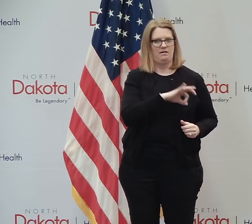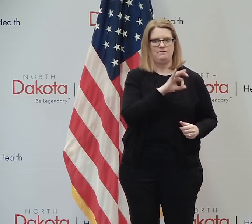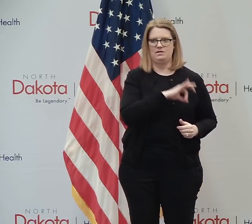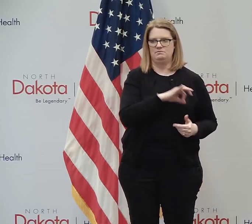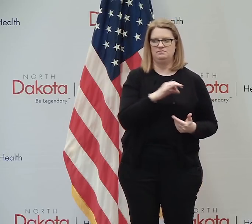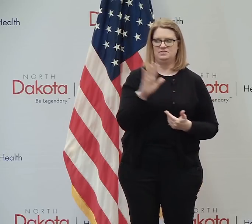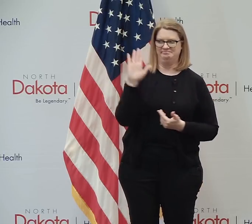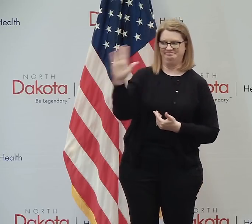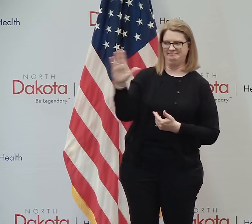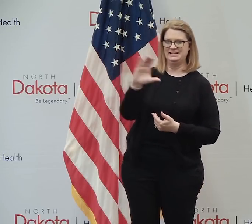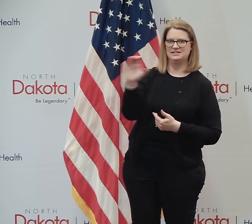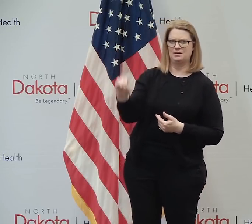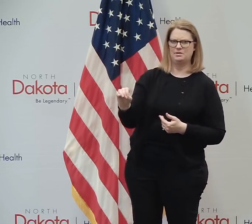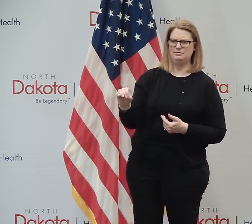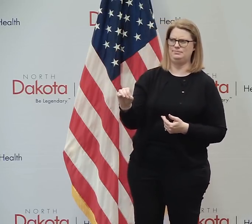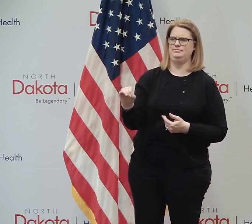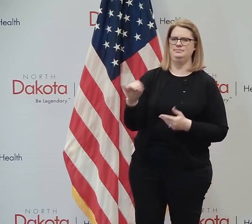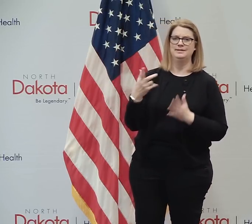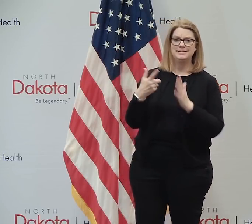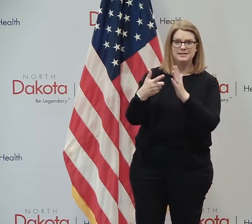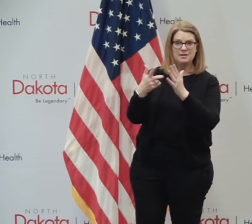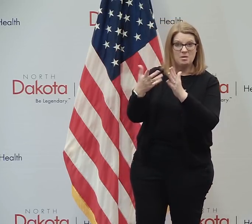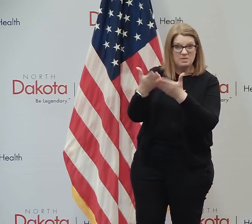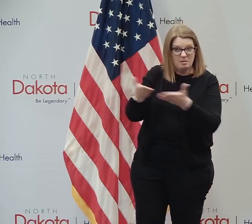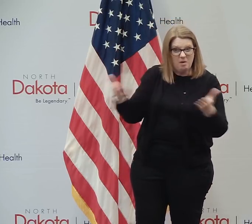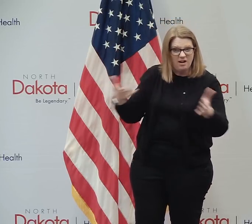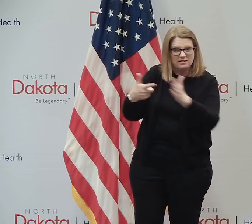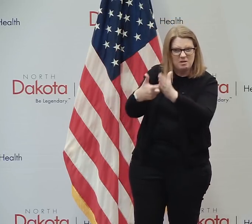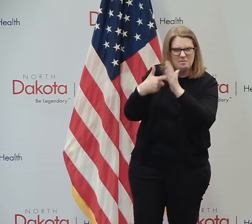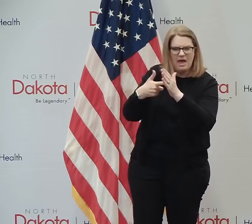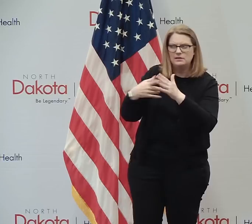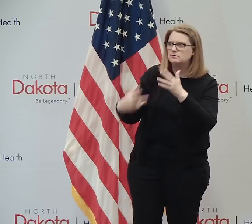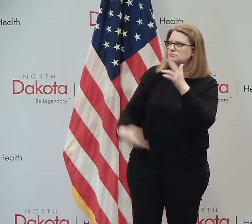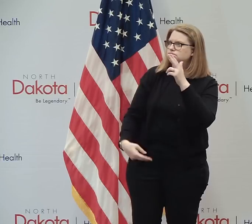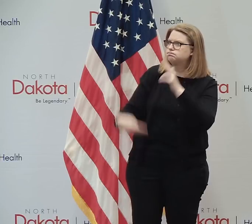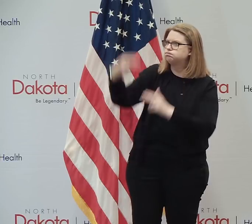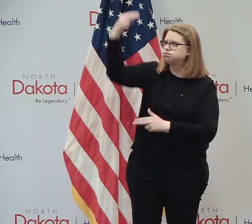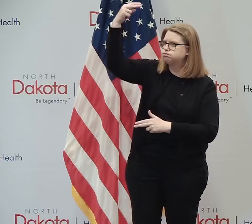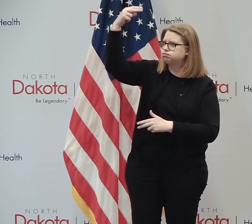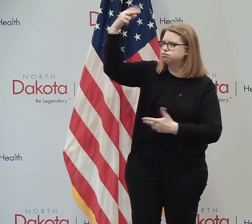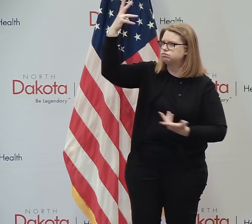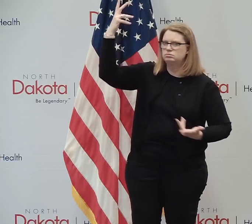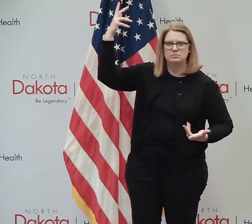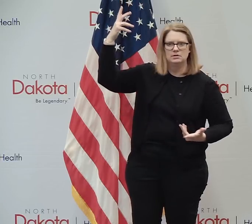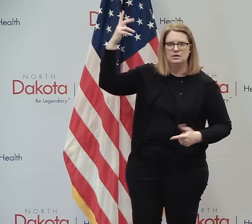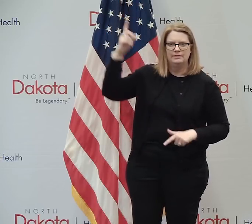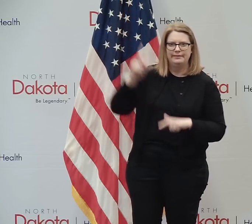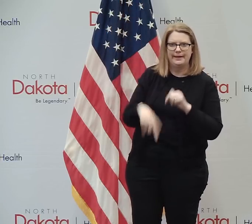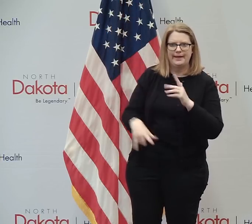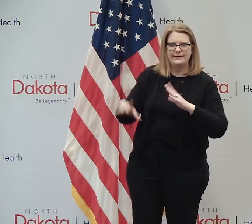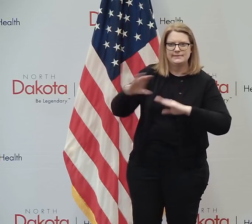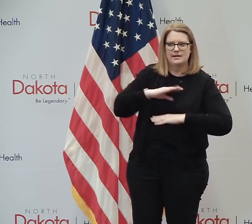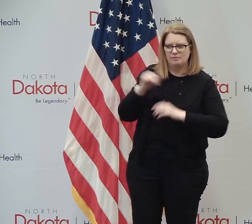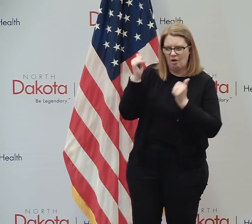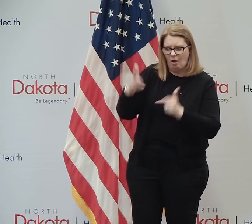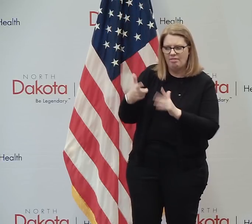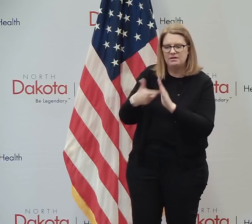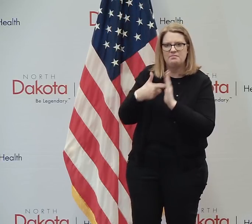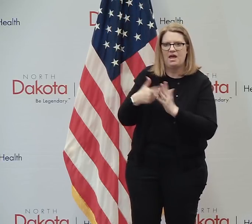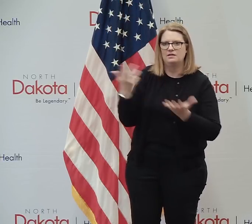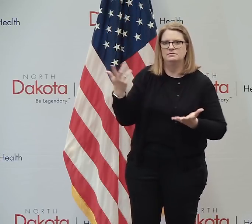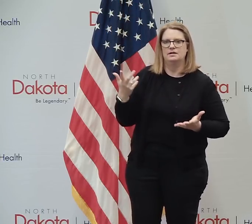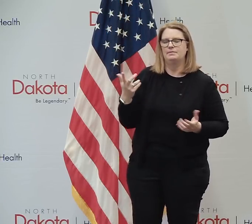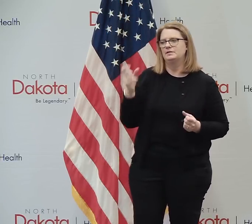a company who's got demand for their products is so sky high that they can't even meet them. I mean, that just doesn't even fit in this.